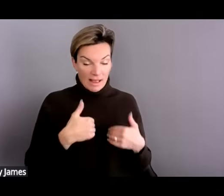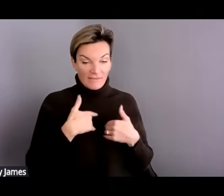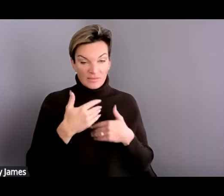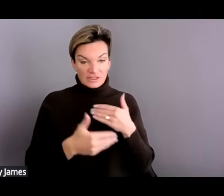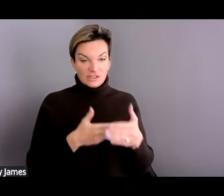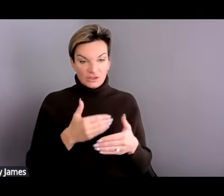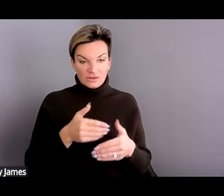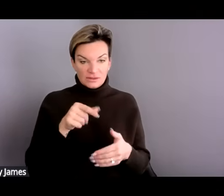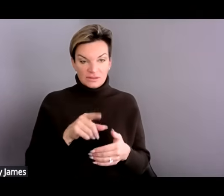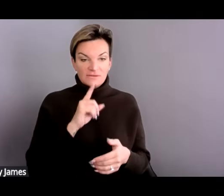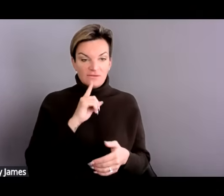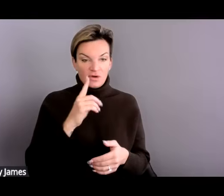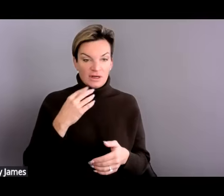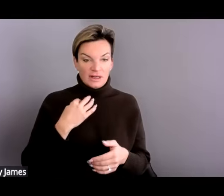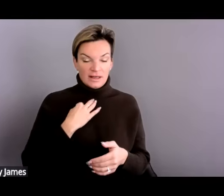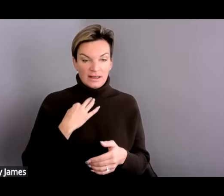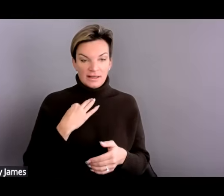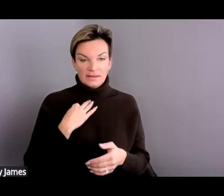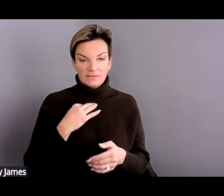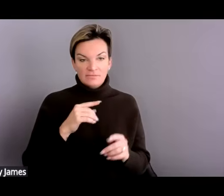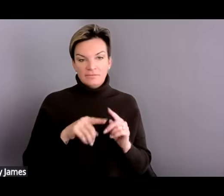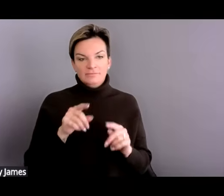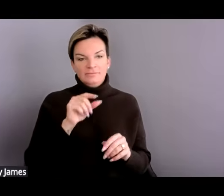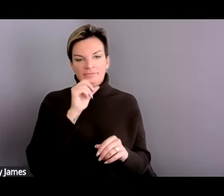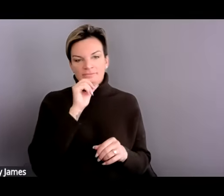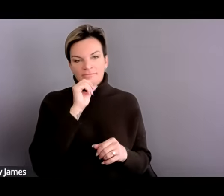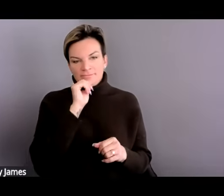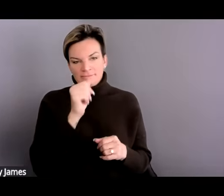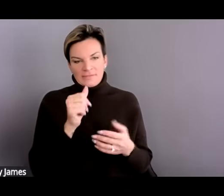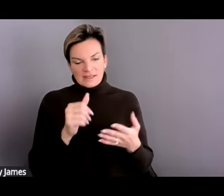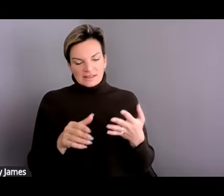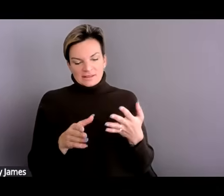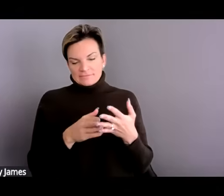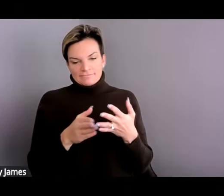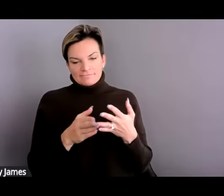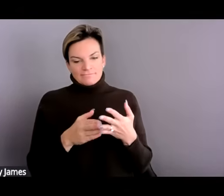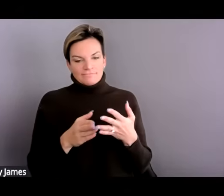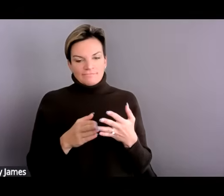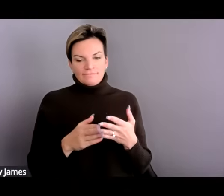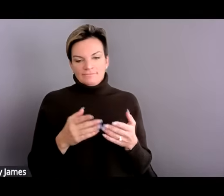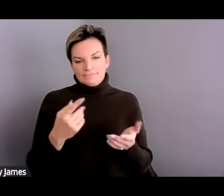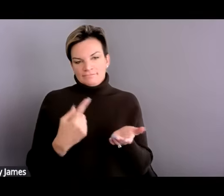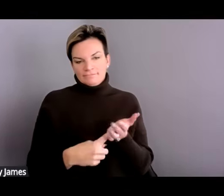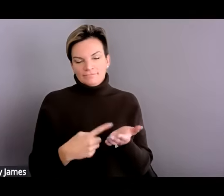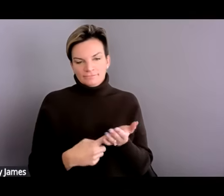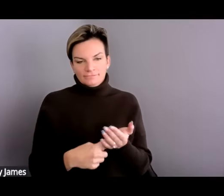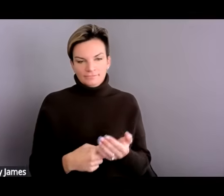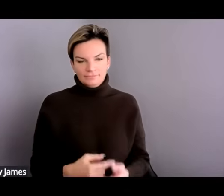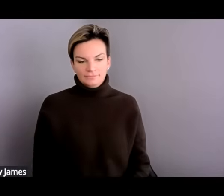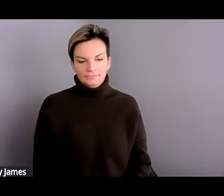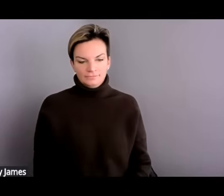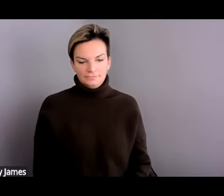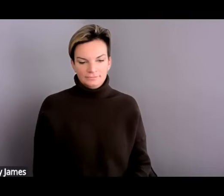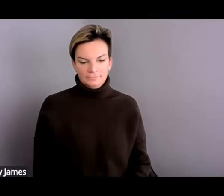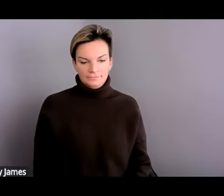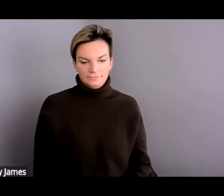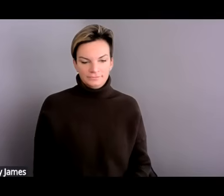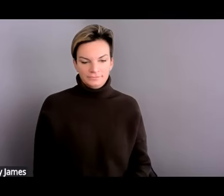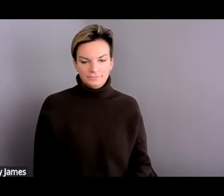is for candidates, but it doesn't cover these latter 2 points that I've mentioned here this morning.